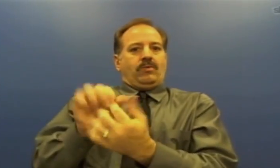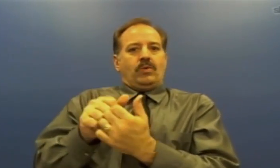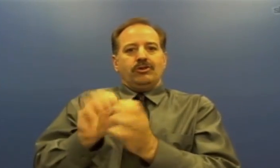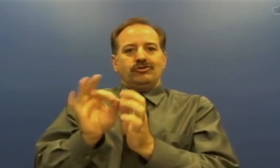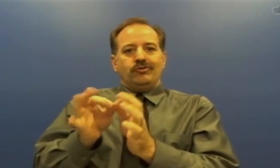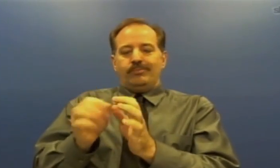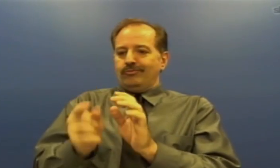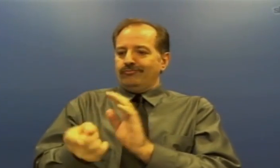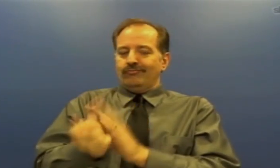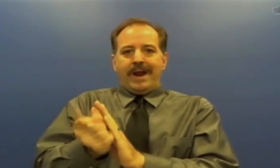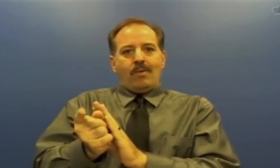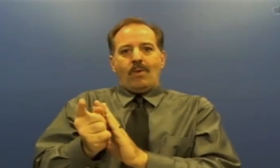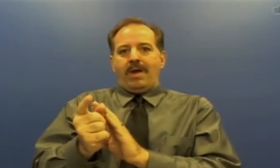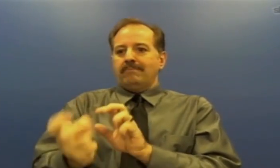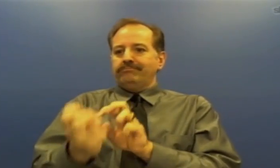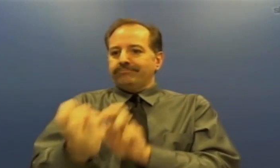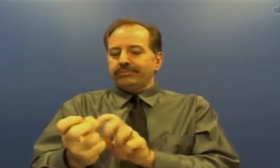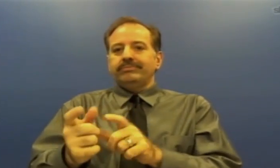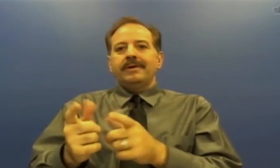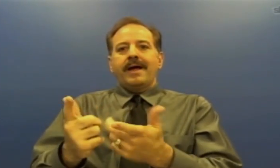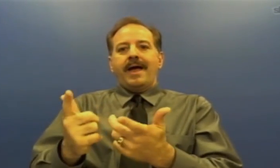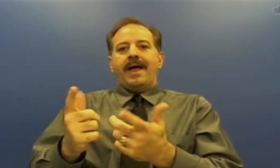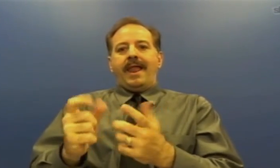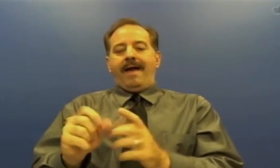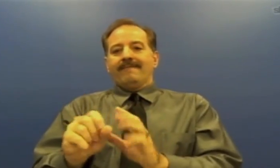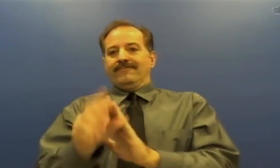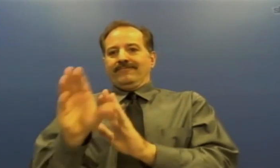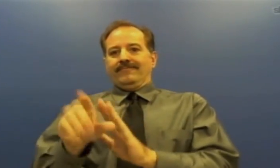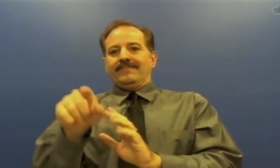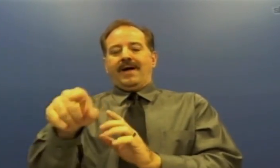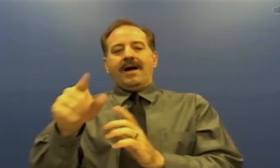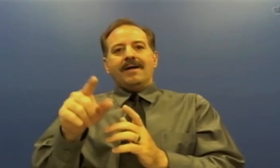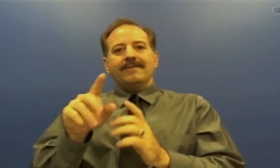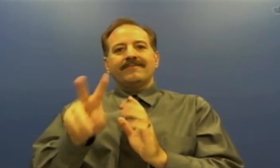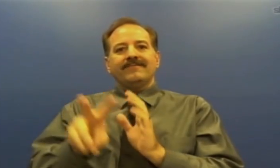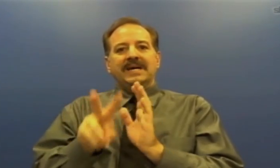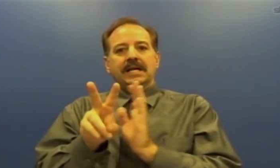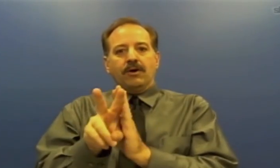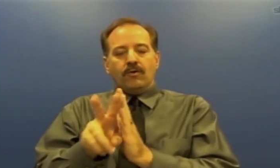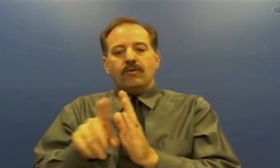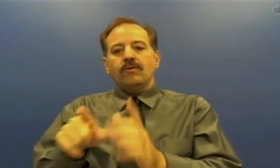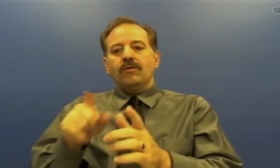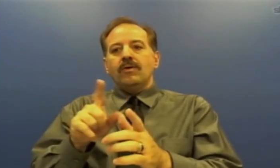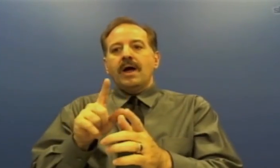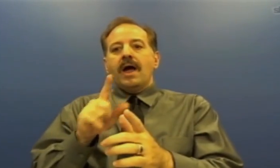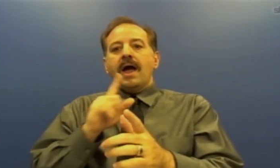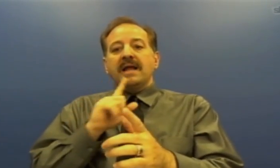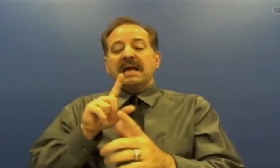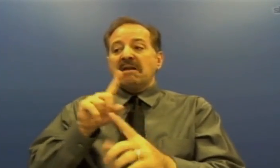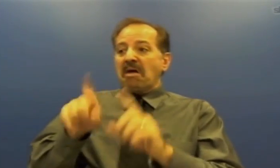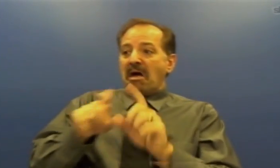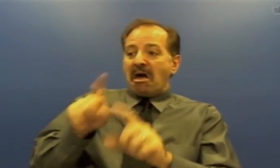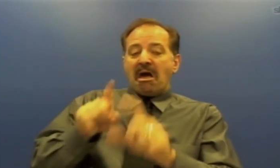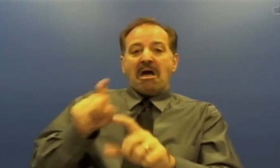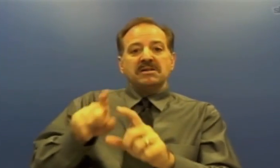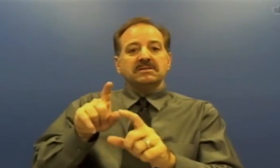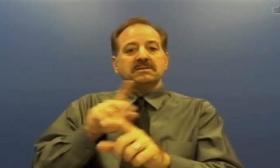can very easily provide interpreting services for individuals in that triage area and able